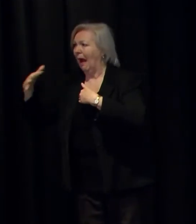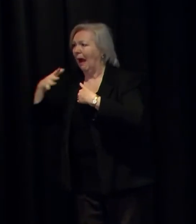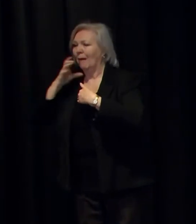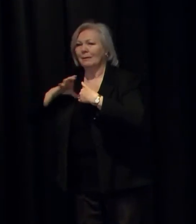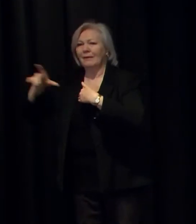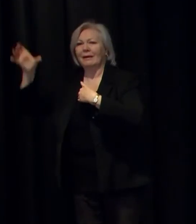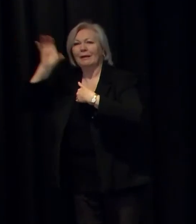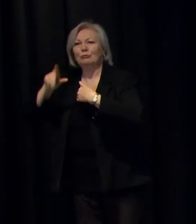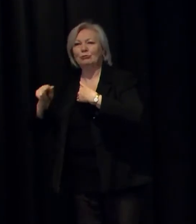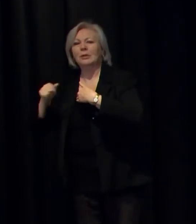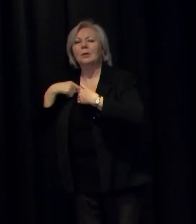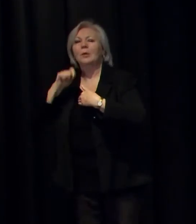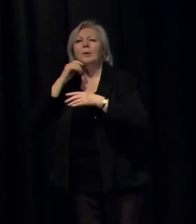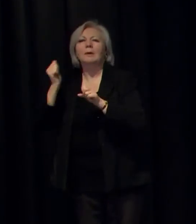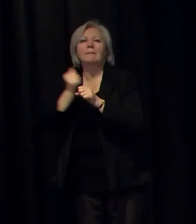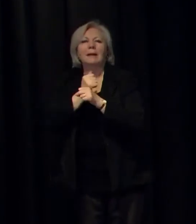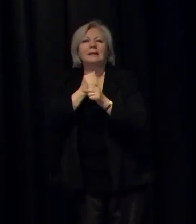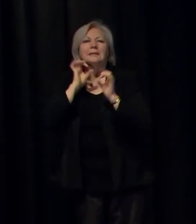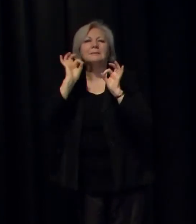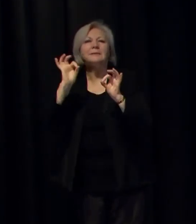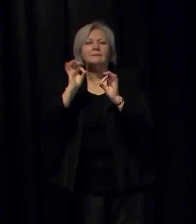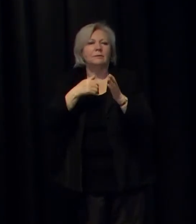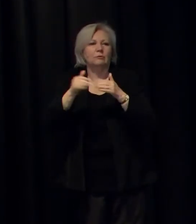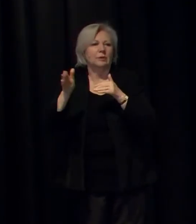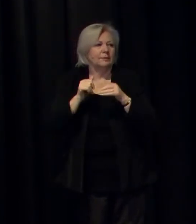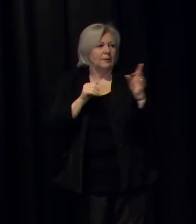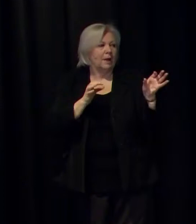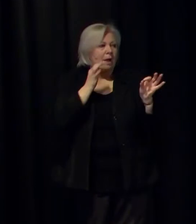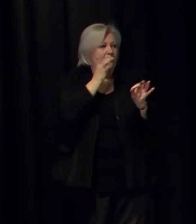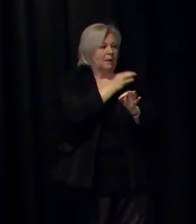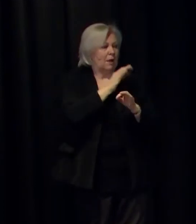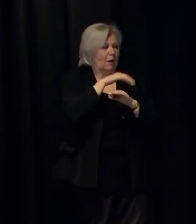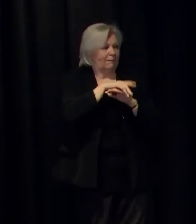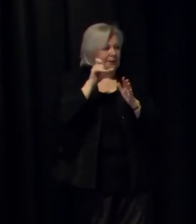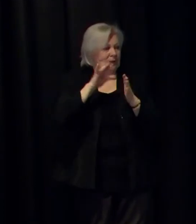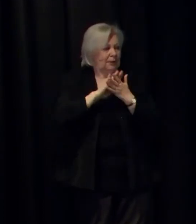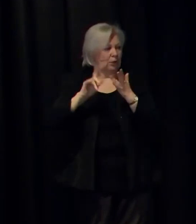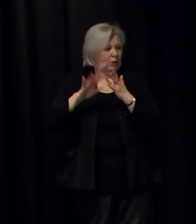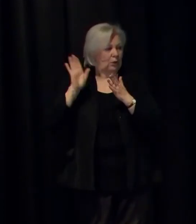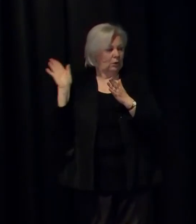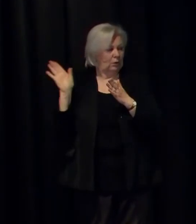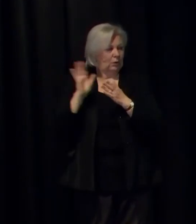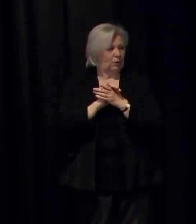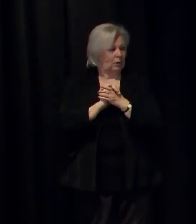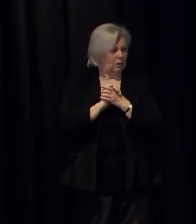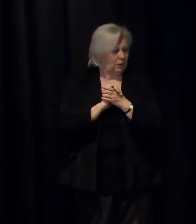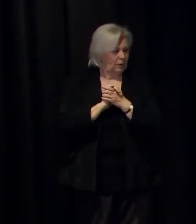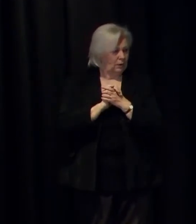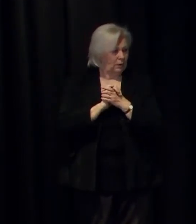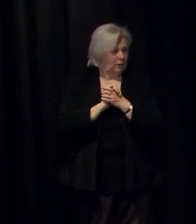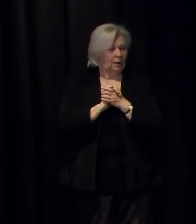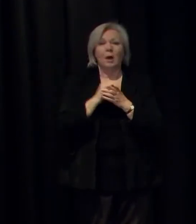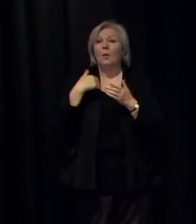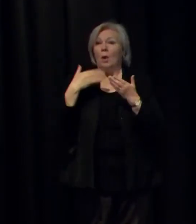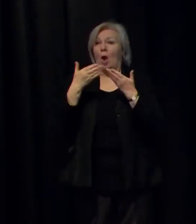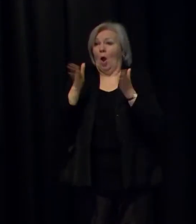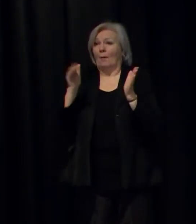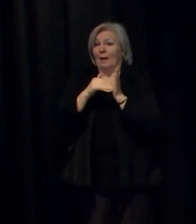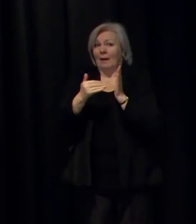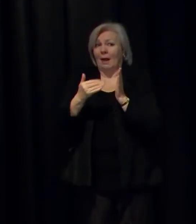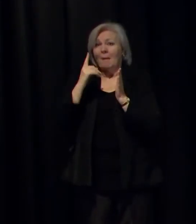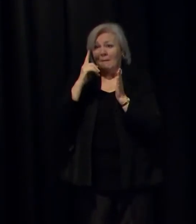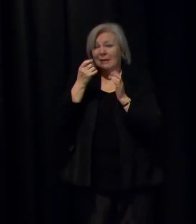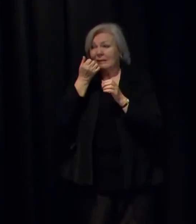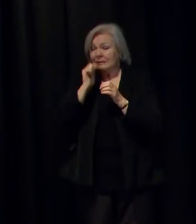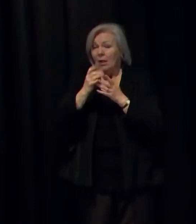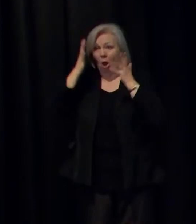have specific arrangements for them. This might be one more for the Chief Health Officer, but we're opening this time around with more cases than we've ever had before. Yep. Are we